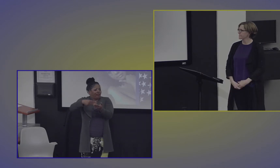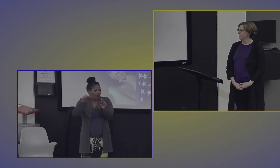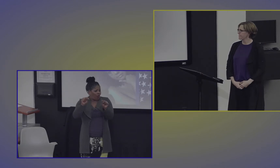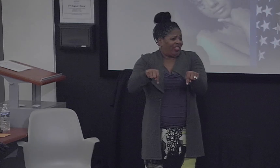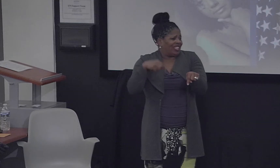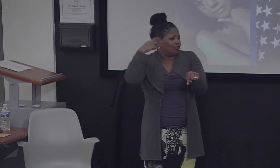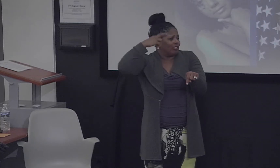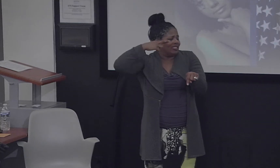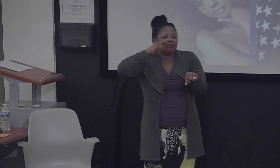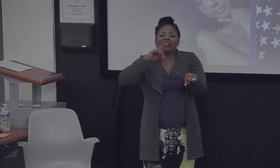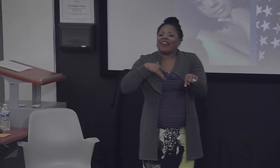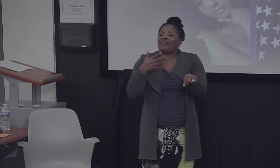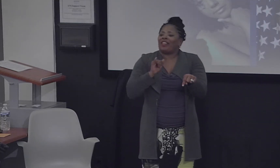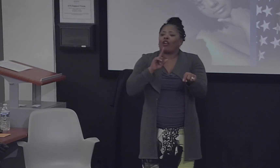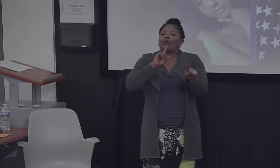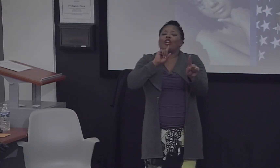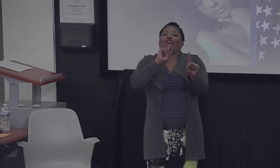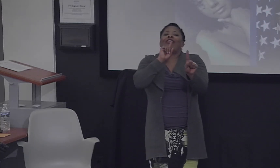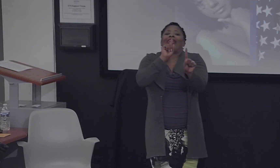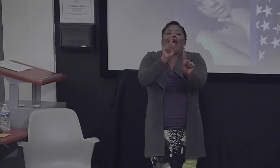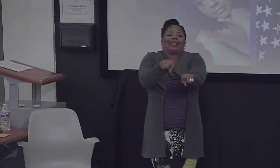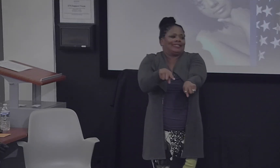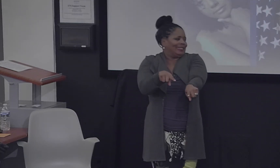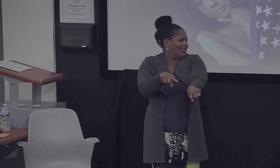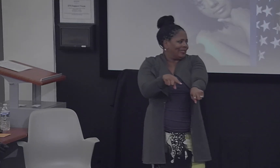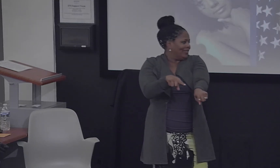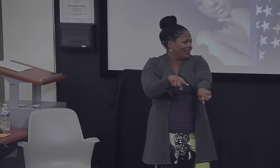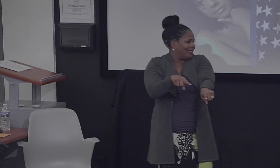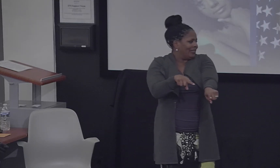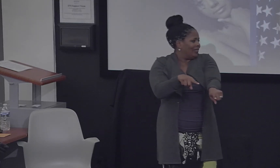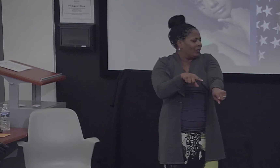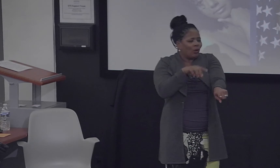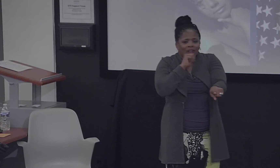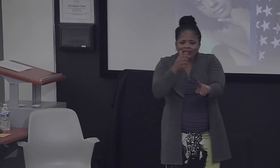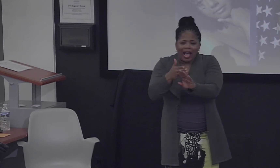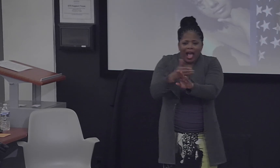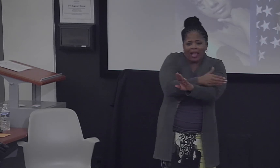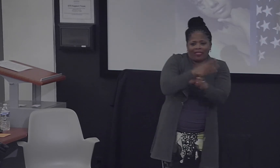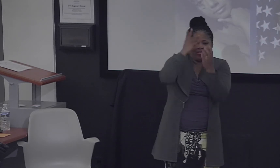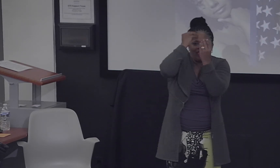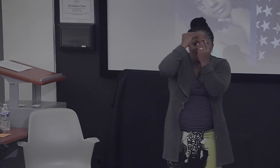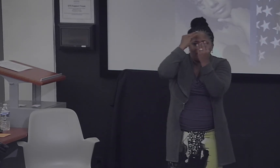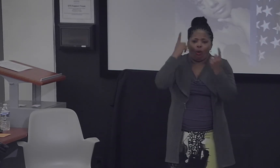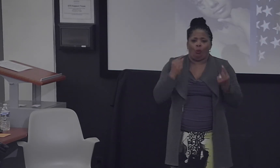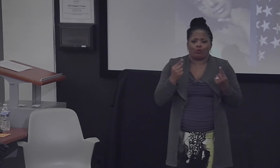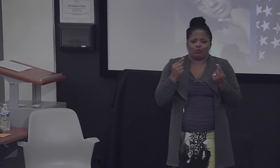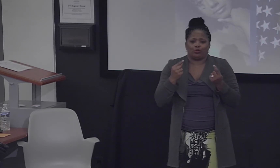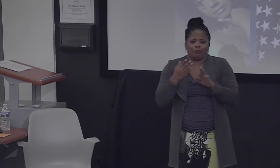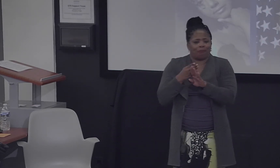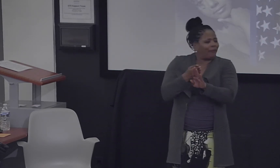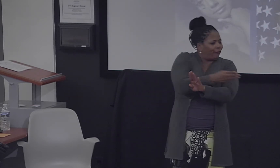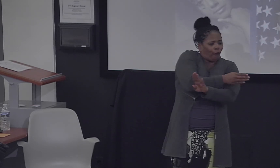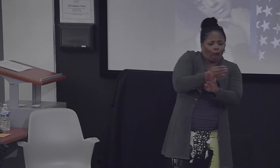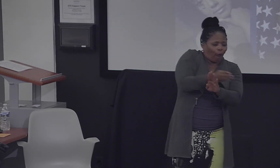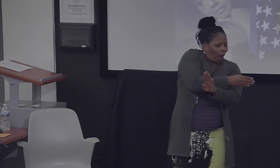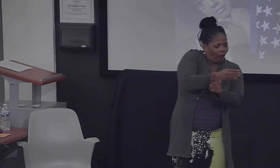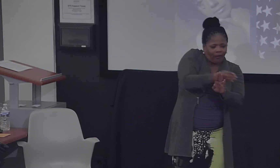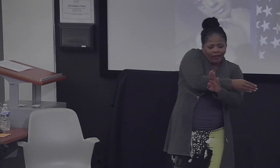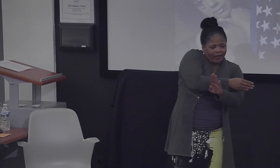that's something that's being discussed more and more now about licensure. And I think it's a reaction. I think we're jumping to that before